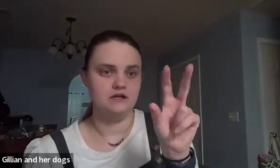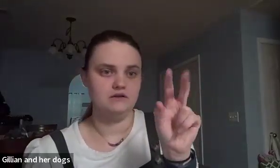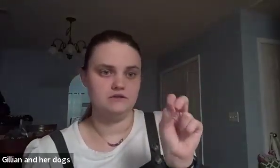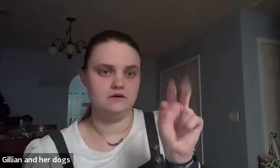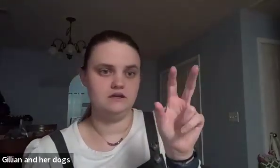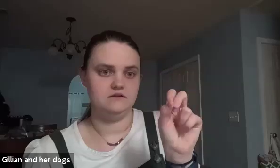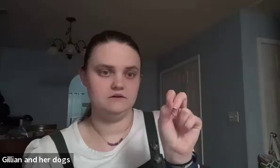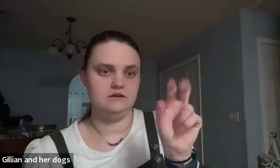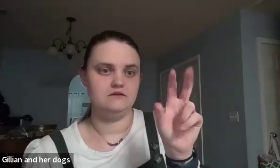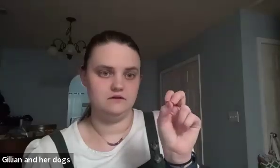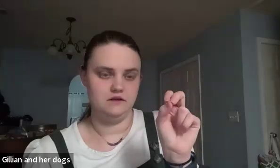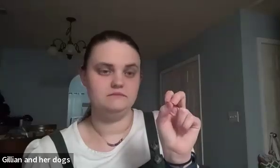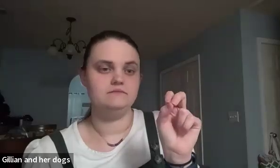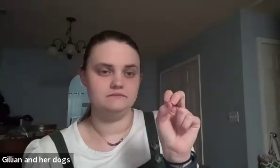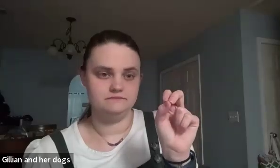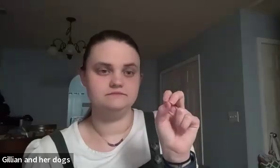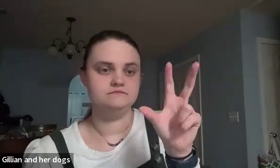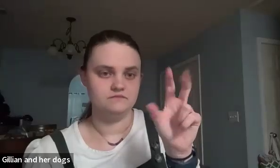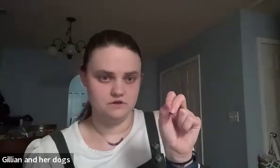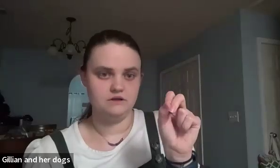30, 30, 30, 30. 30.